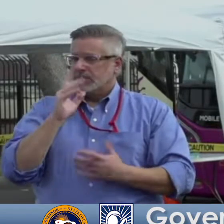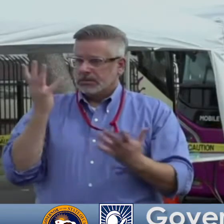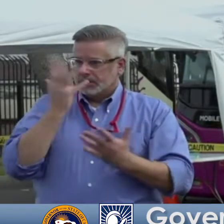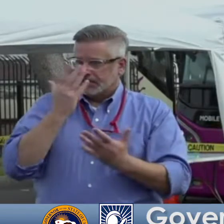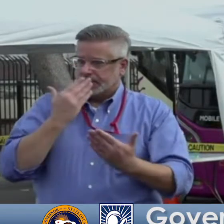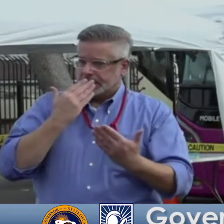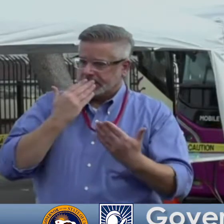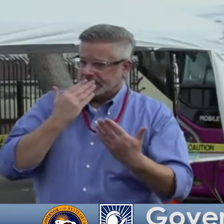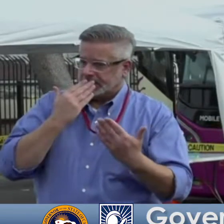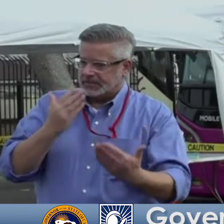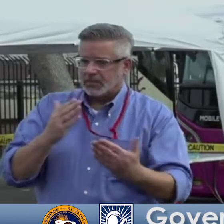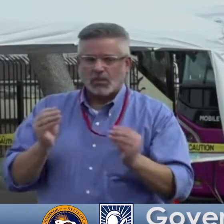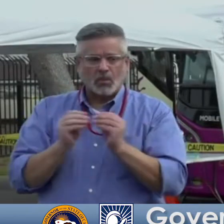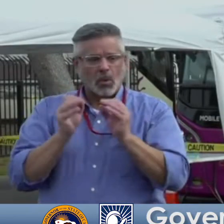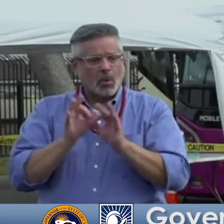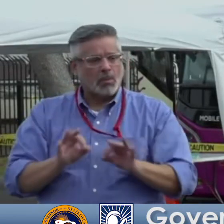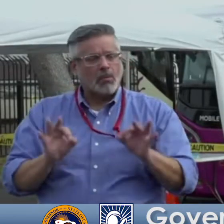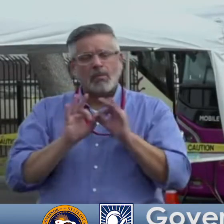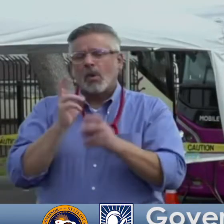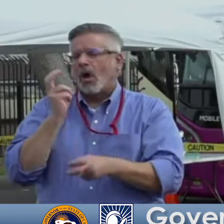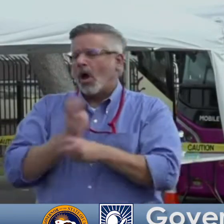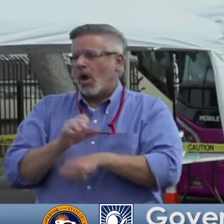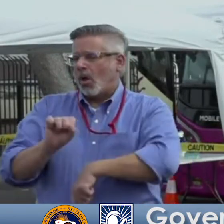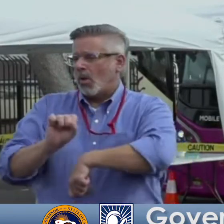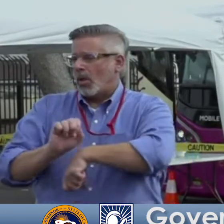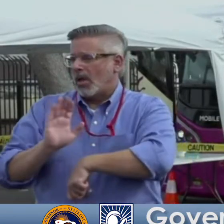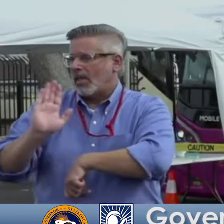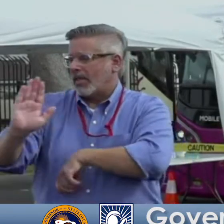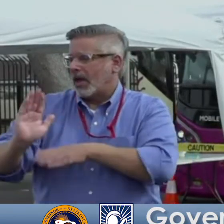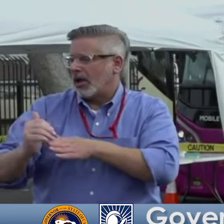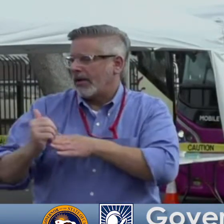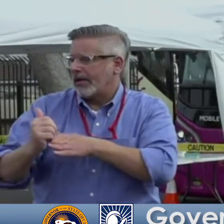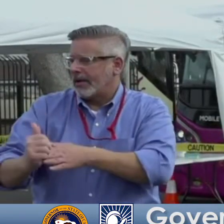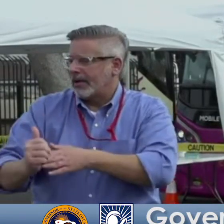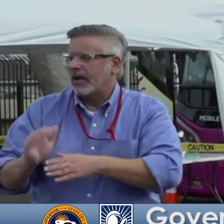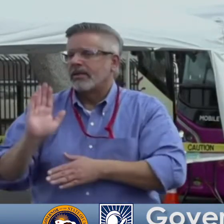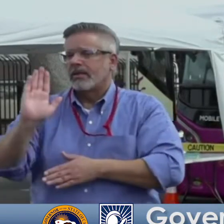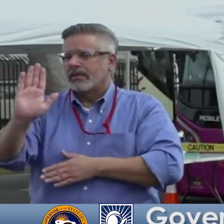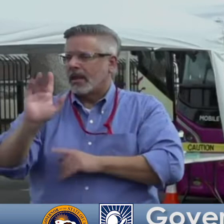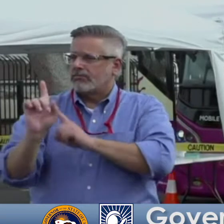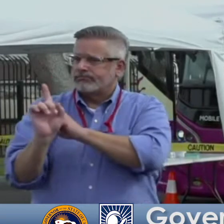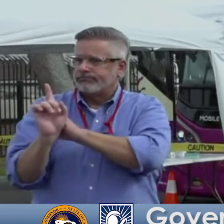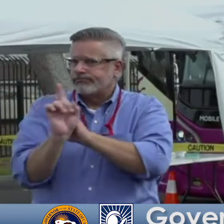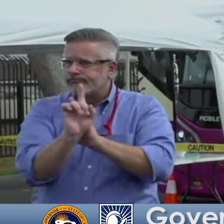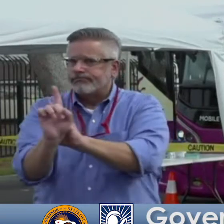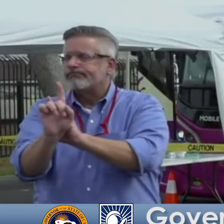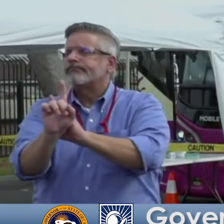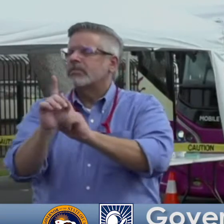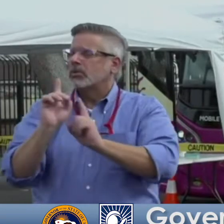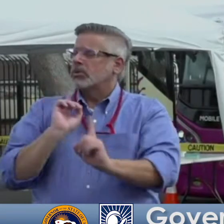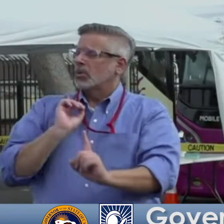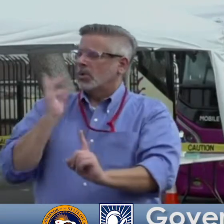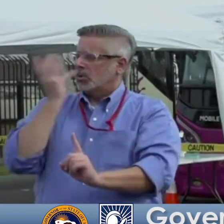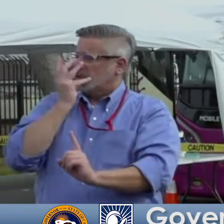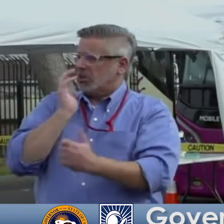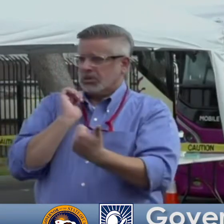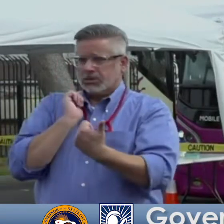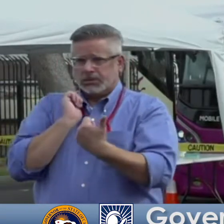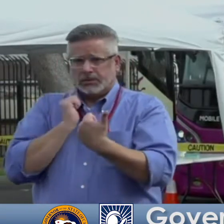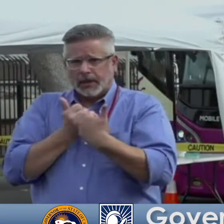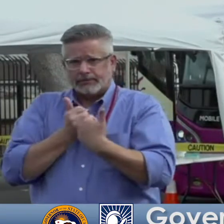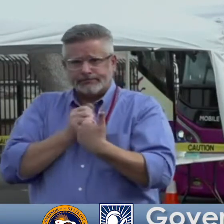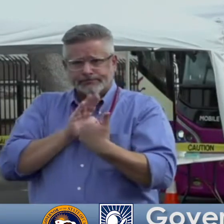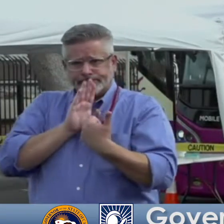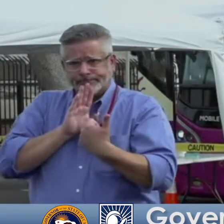want to thank them, more importantly, for their hard work and their leadership and their stewardship during this particularly challenging fourth